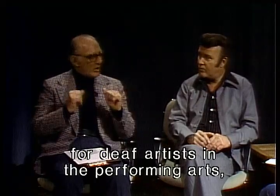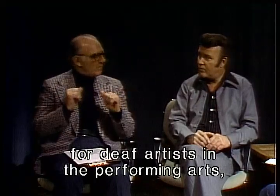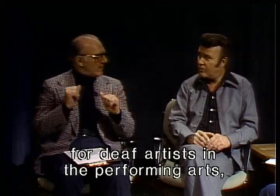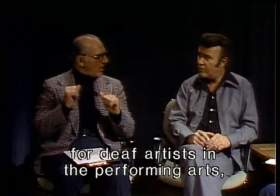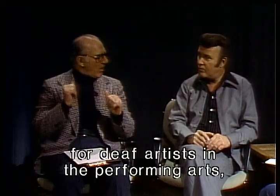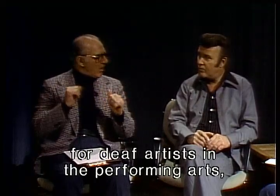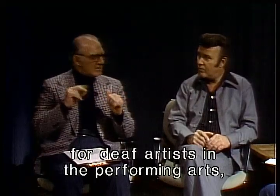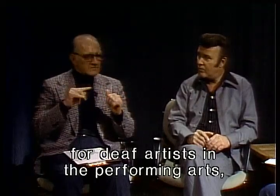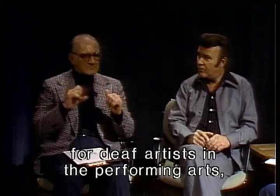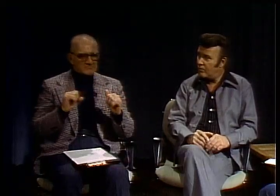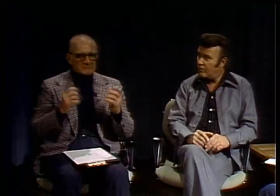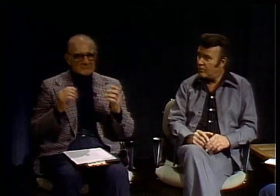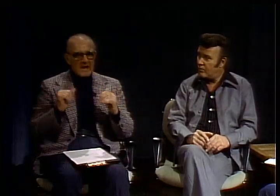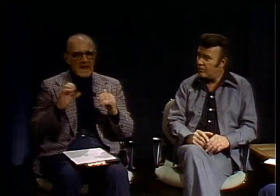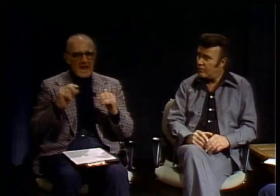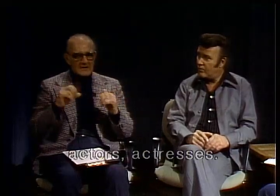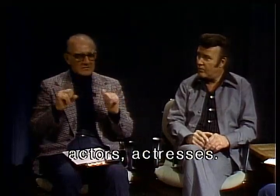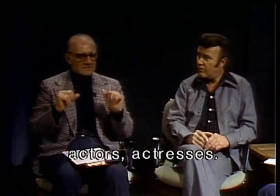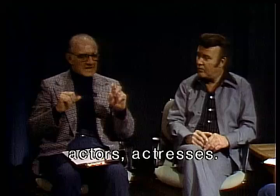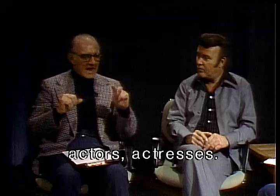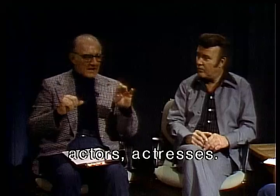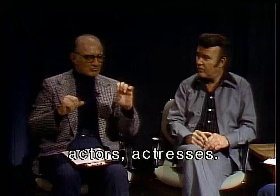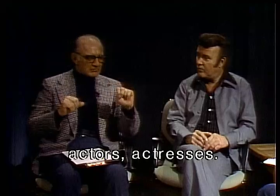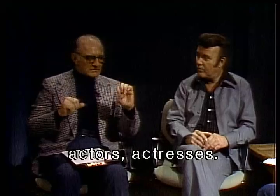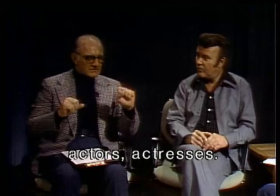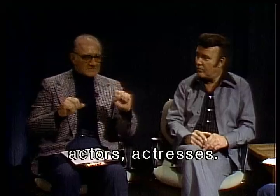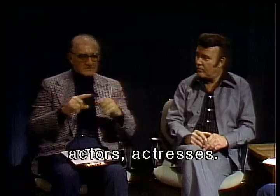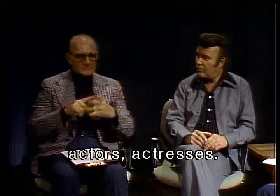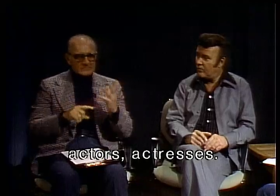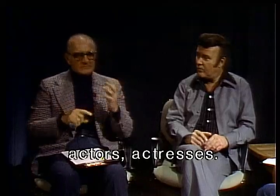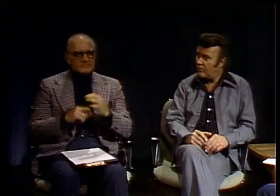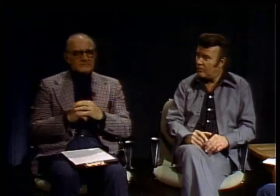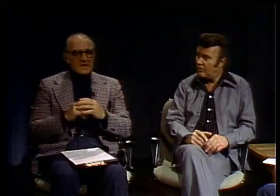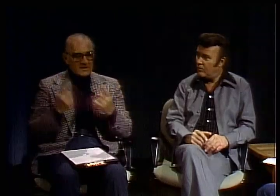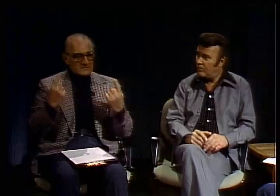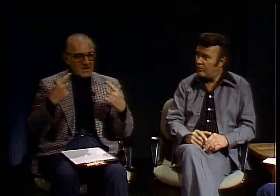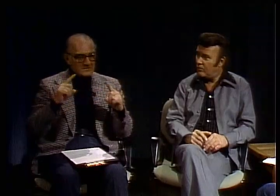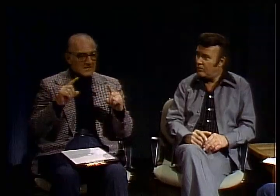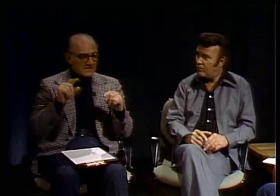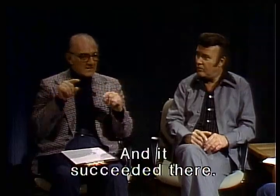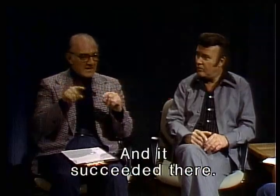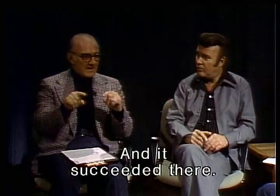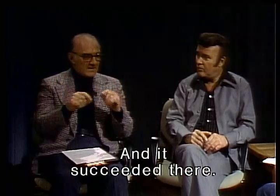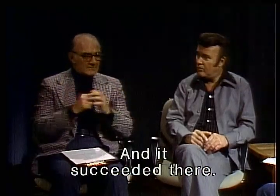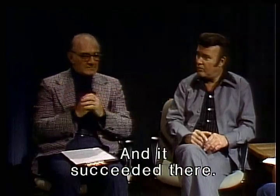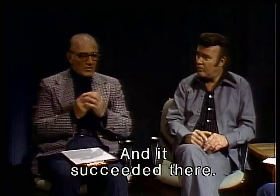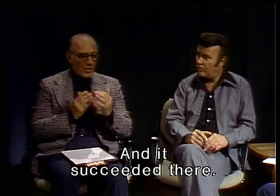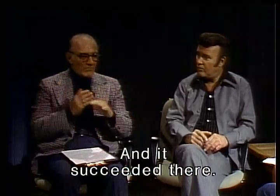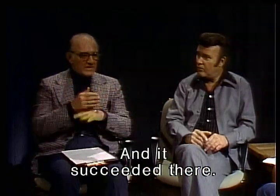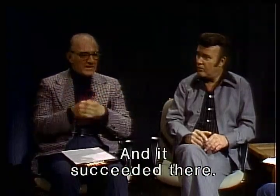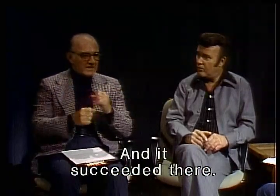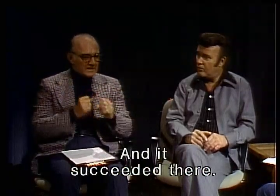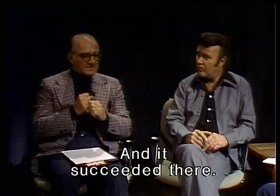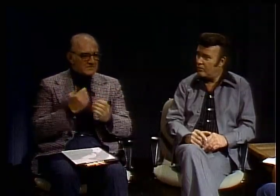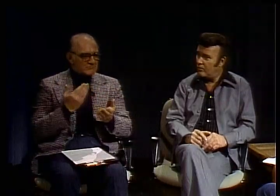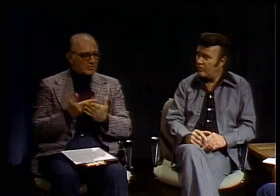performing artists, actors, actresses, and it succeeded there over the years, proved